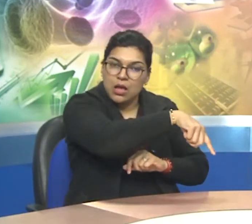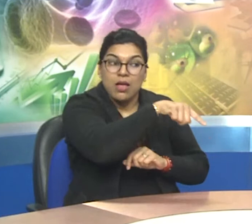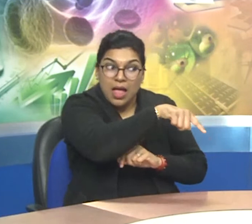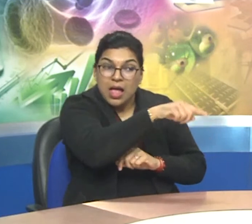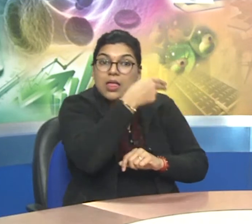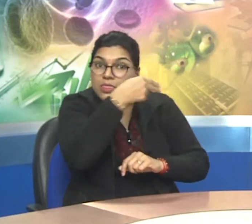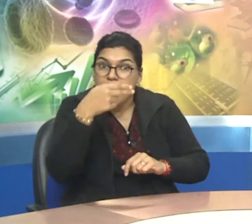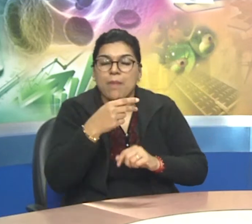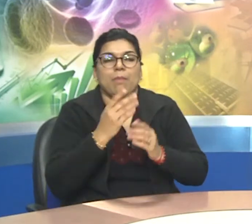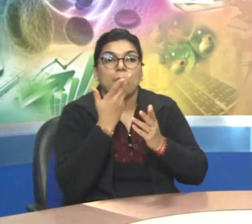or